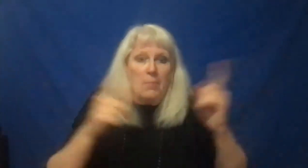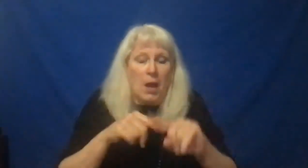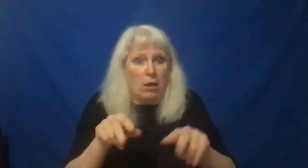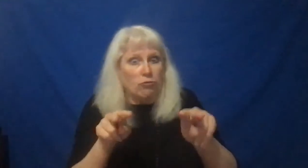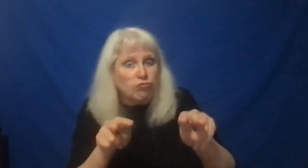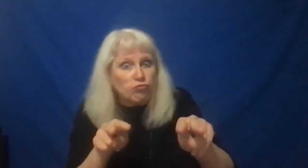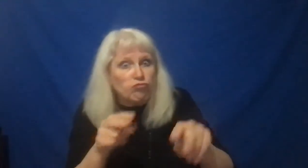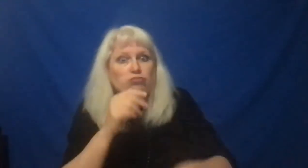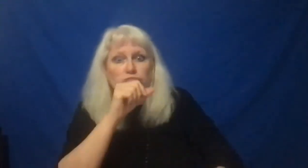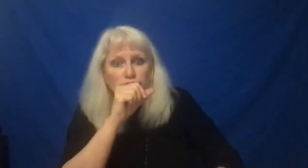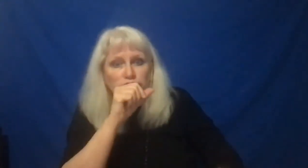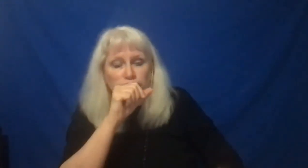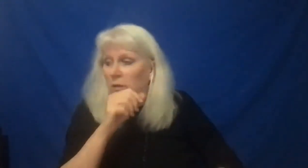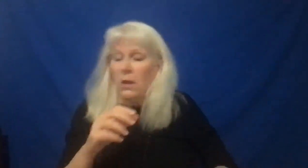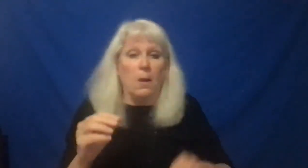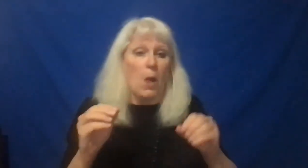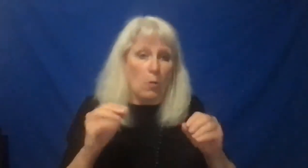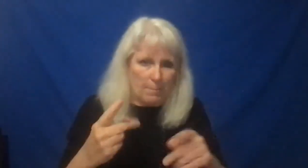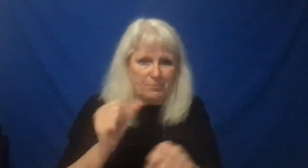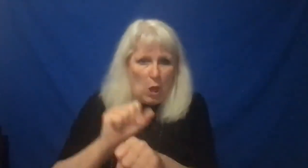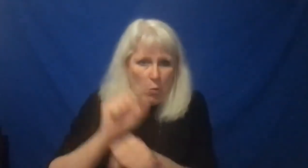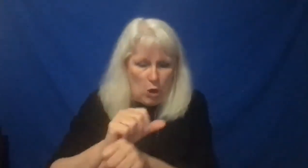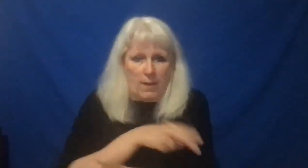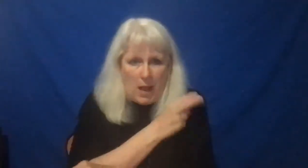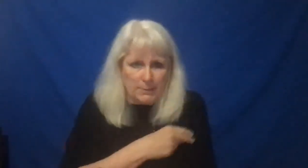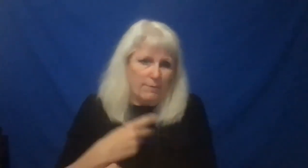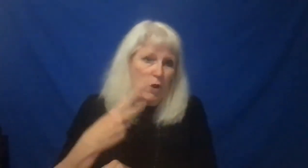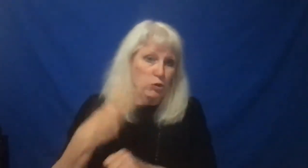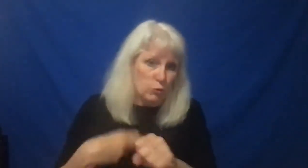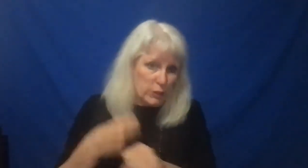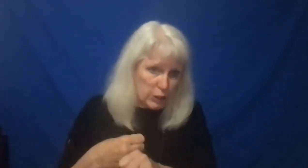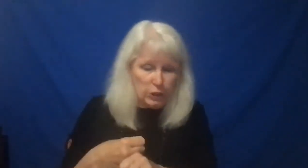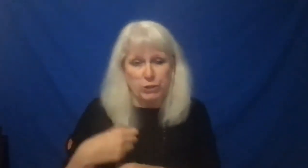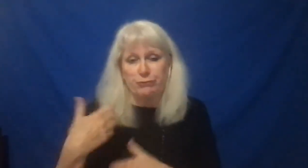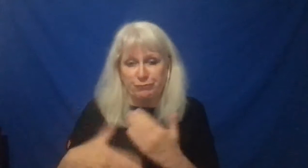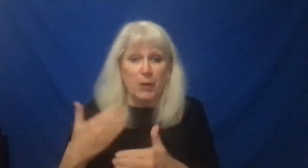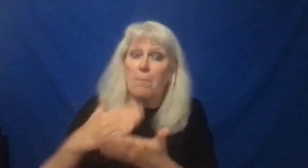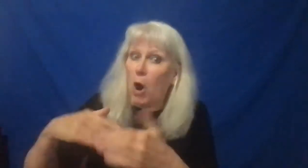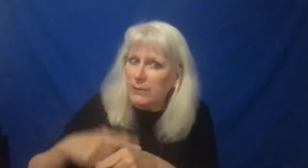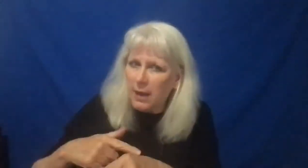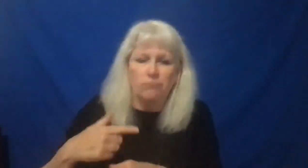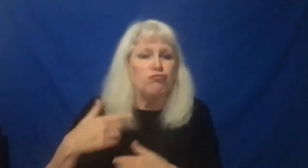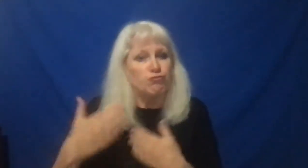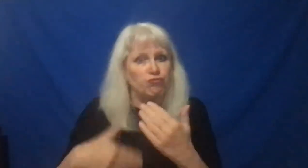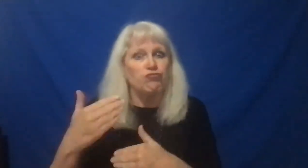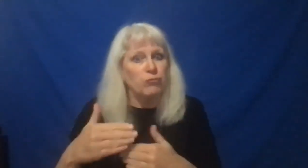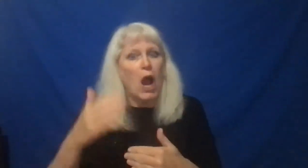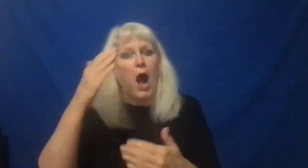I worked for 2 years in the hospital, part-time, and became very familiar with the staff and the program